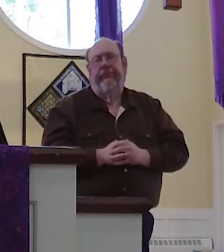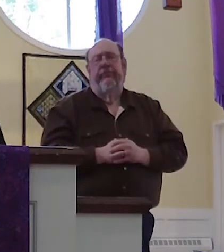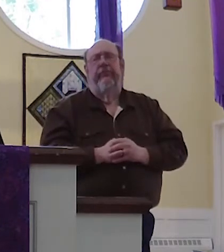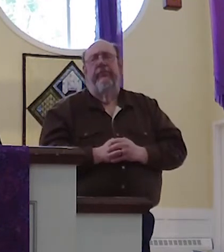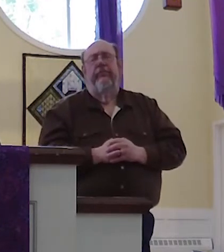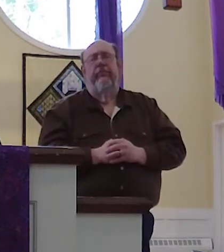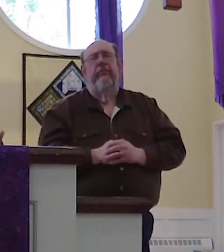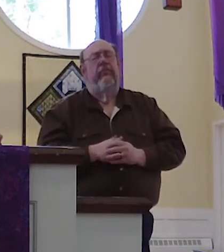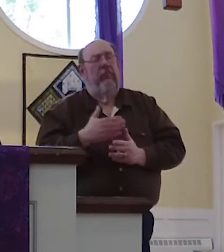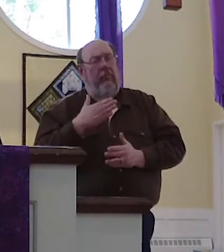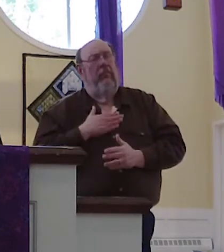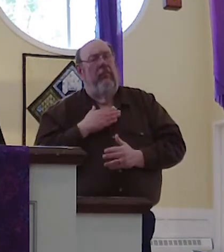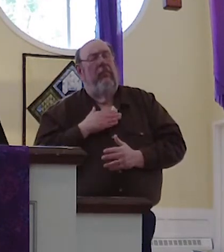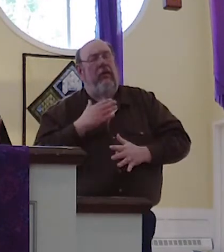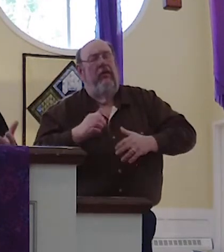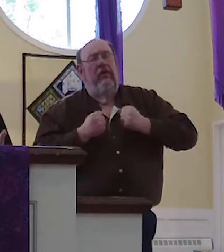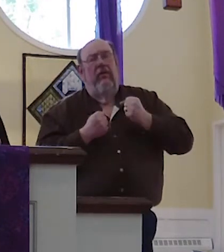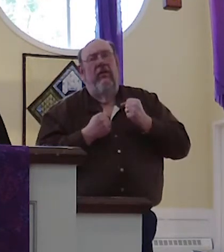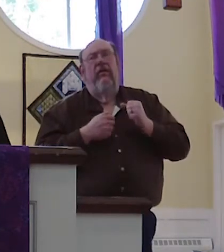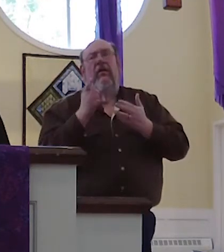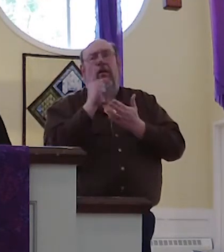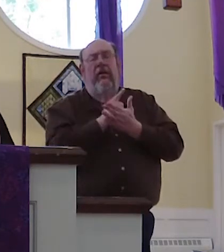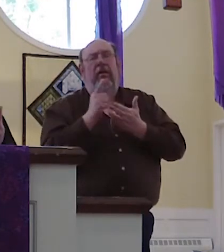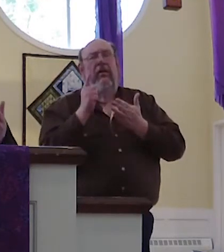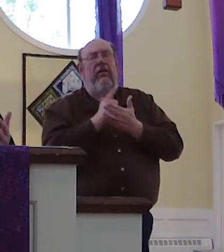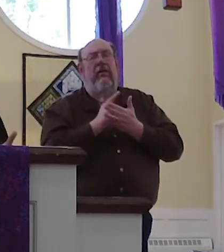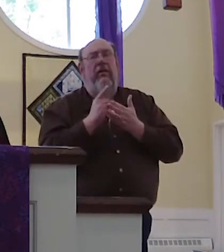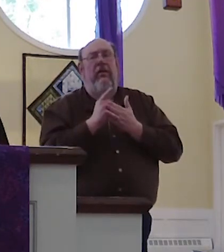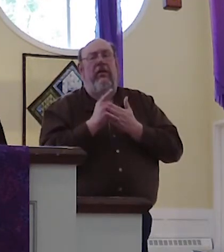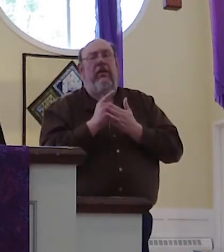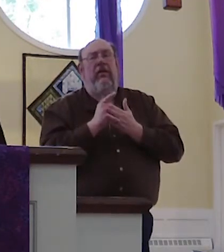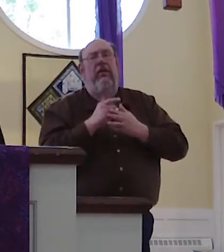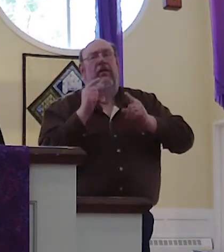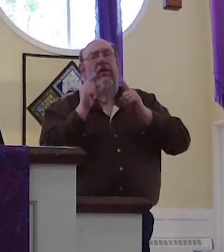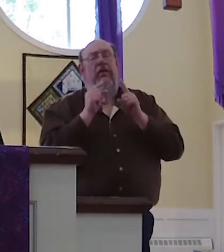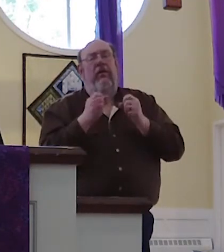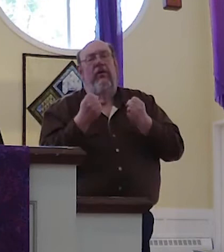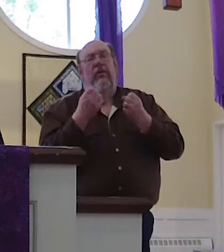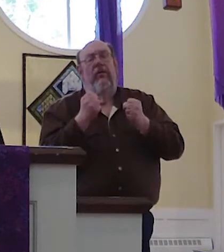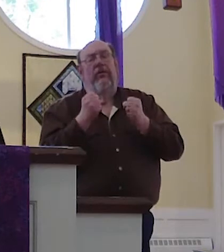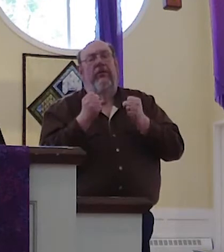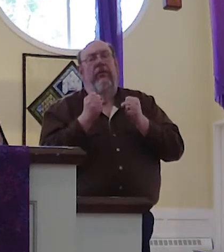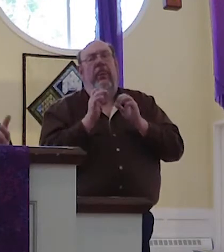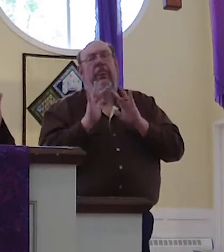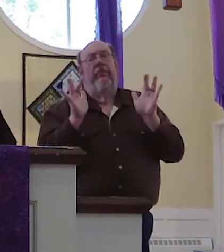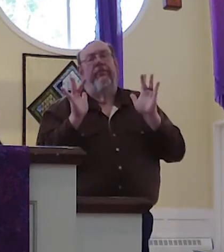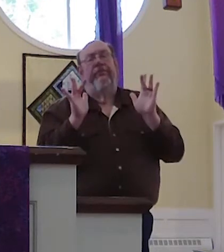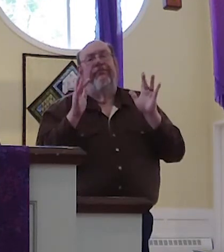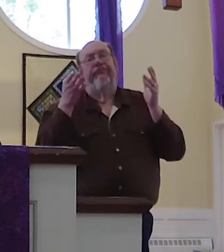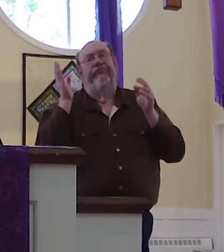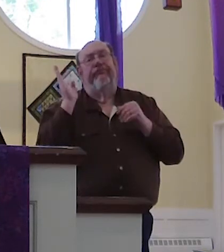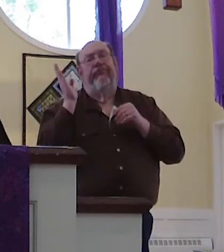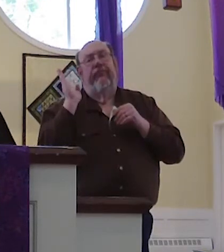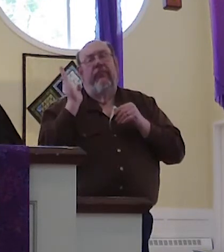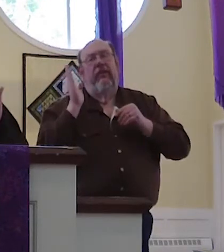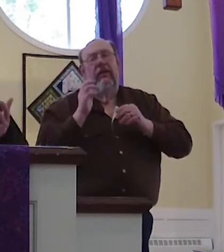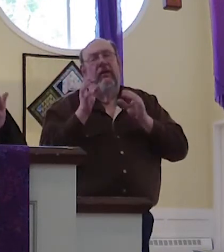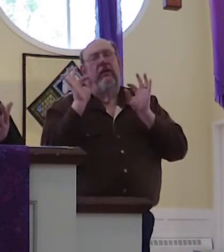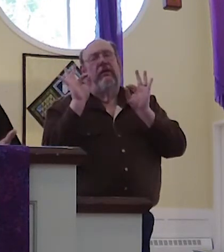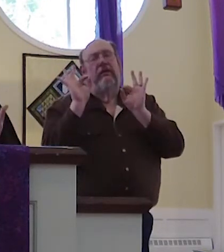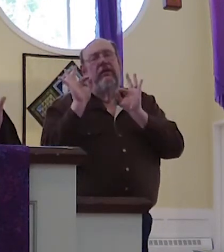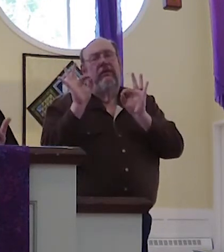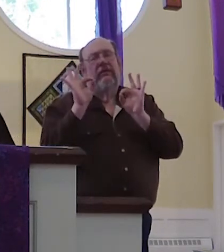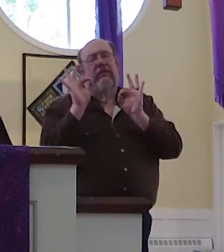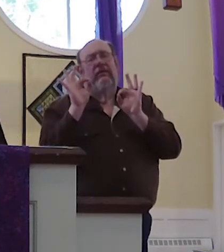In my own life, there are weeks where it feels like there are no words to preach. Or the words of the liturgy for worship